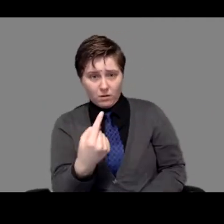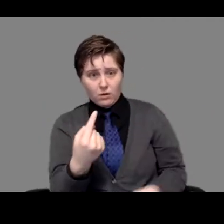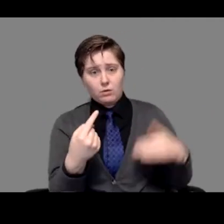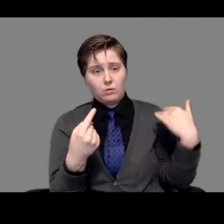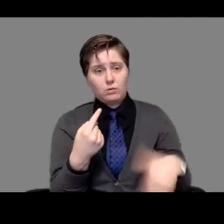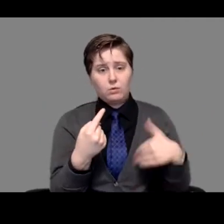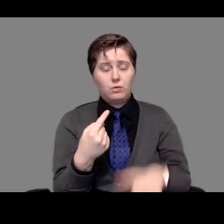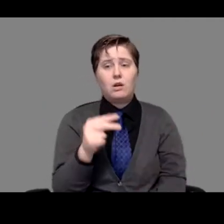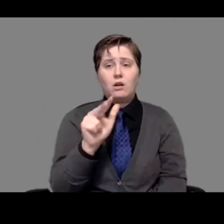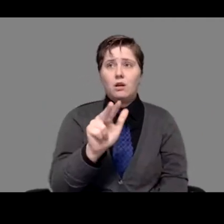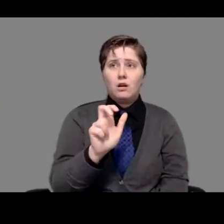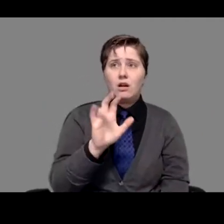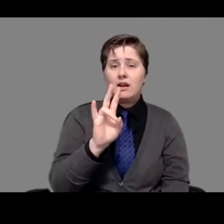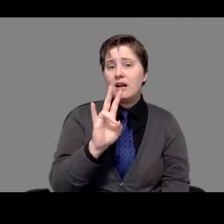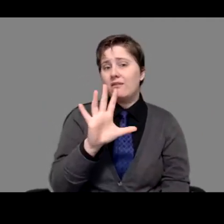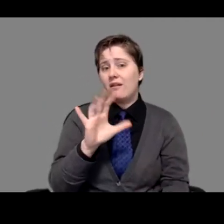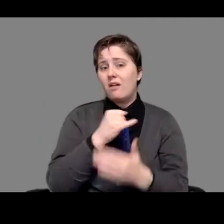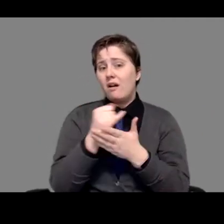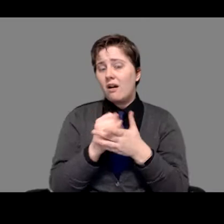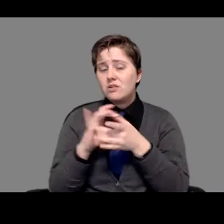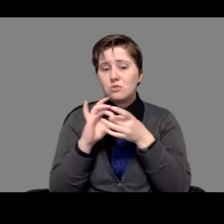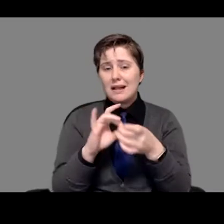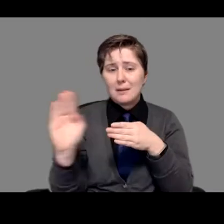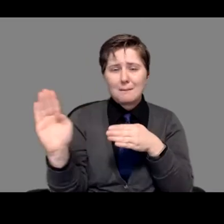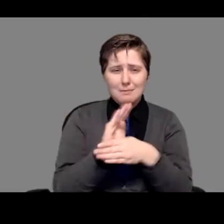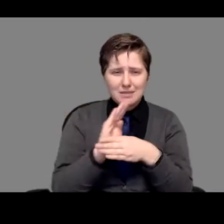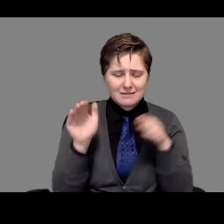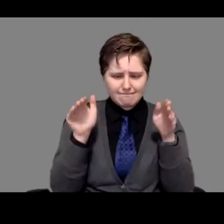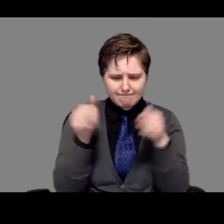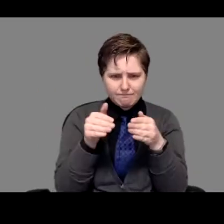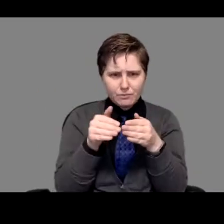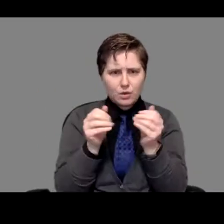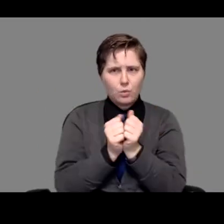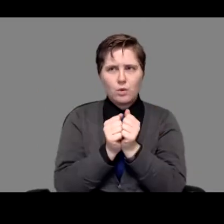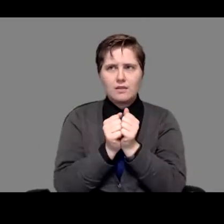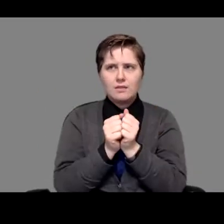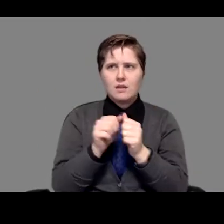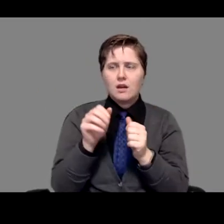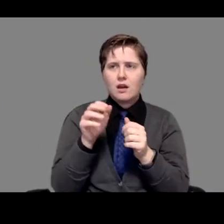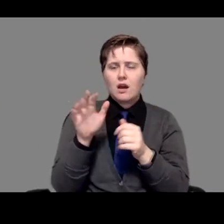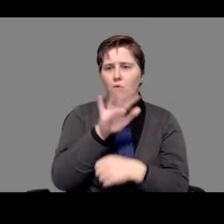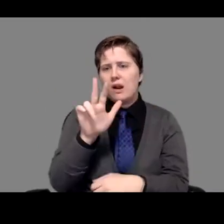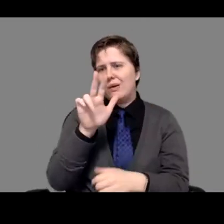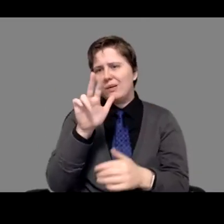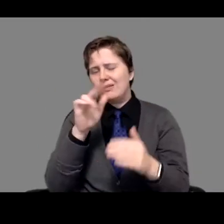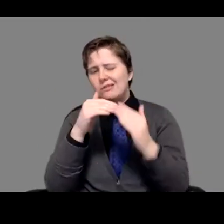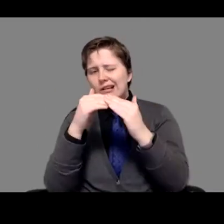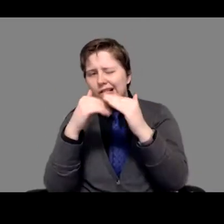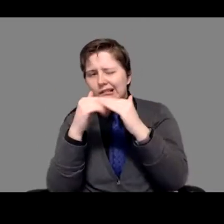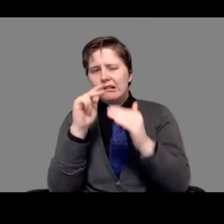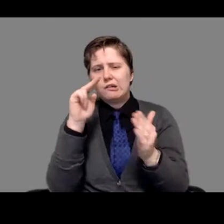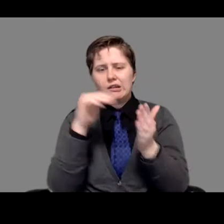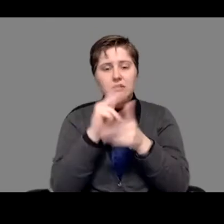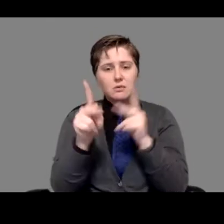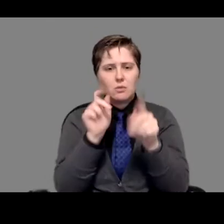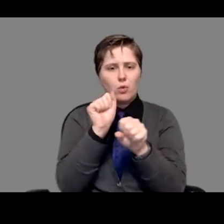are 375 arts-related businesses employing just shy of 3,000 people, which is more